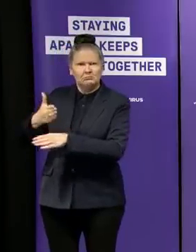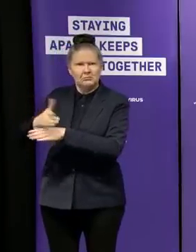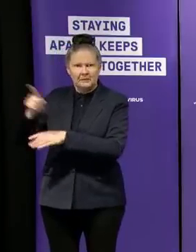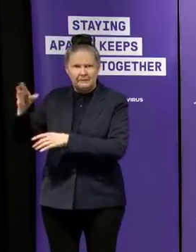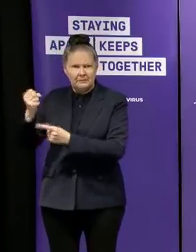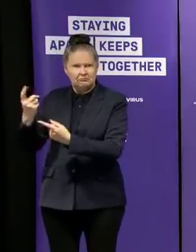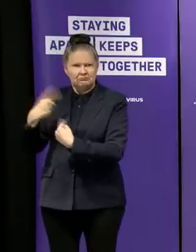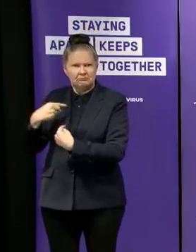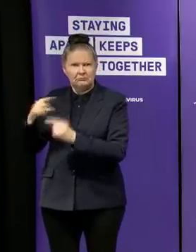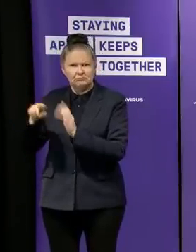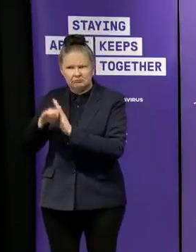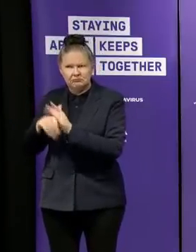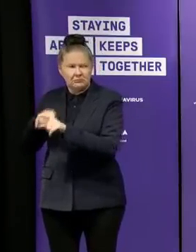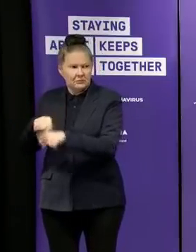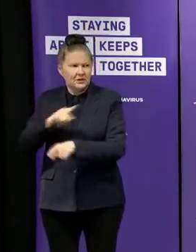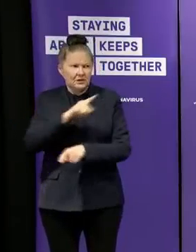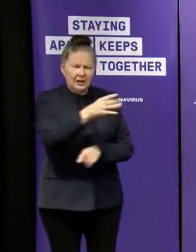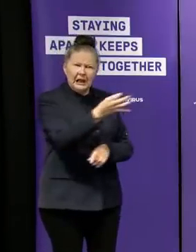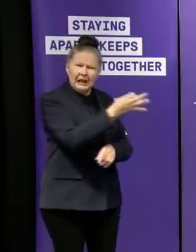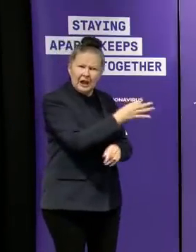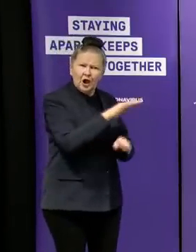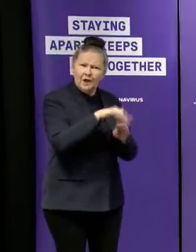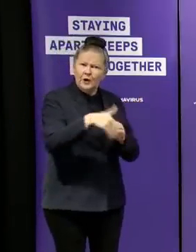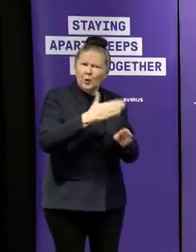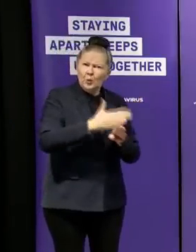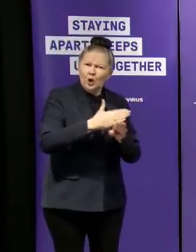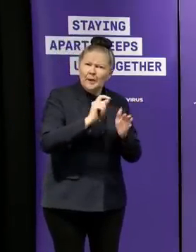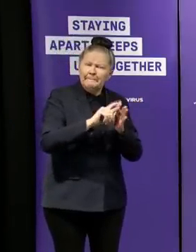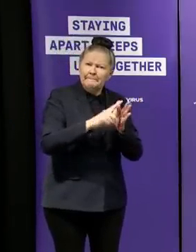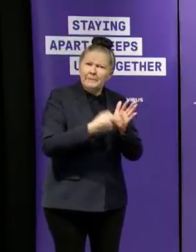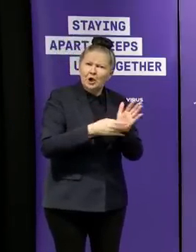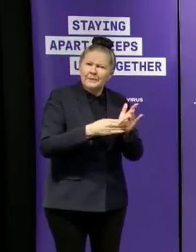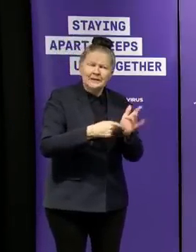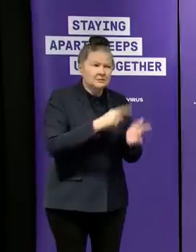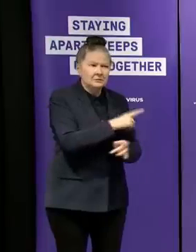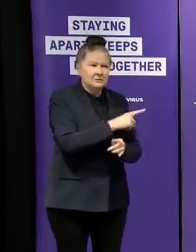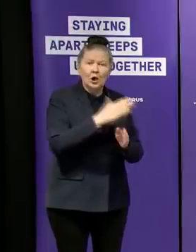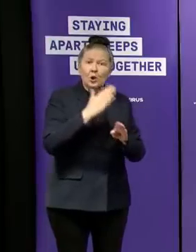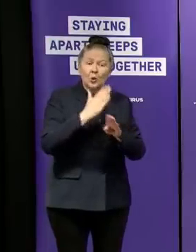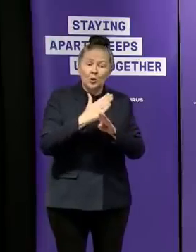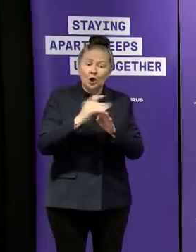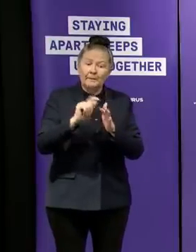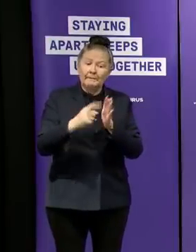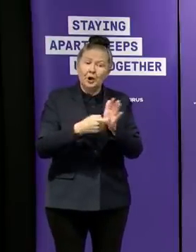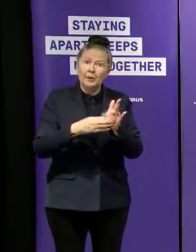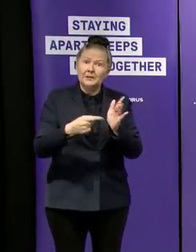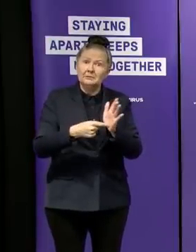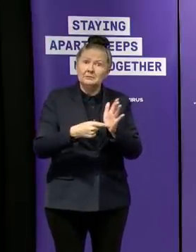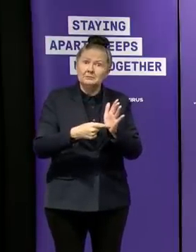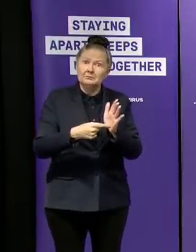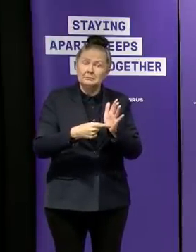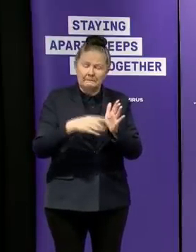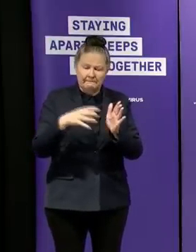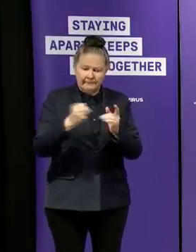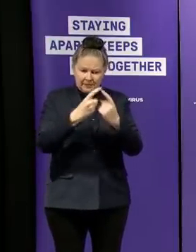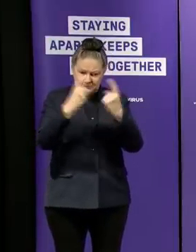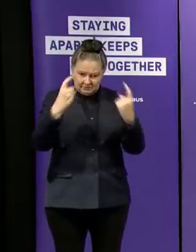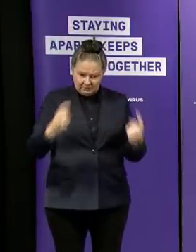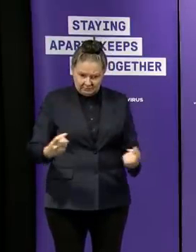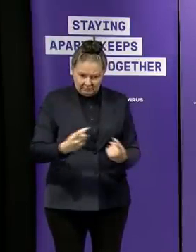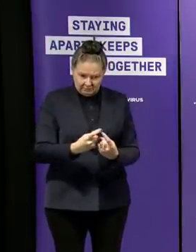to leave your house, and you do need a work permit? Now, on the work permit issue, only permitted workers can go to work. So if you don't have a permit, then